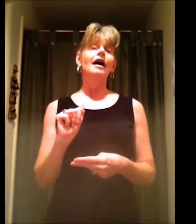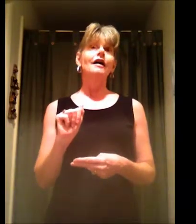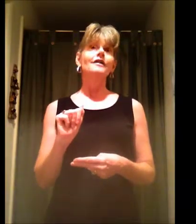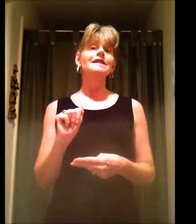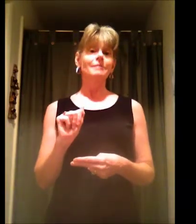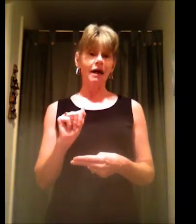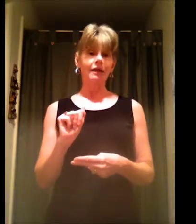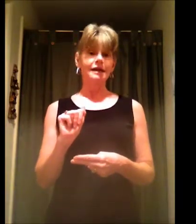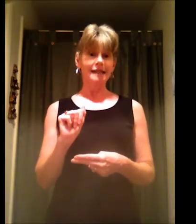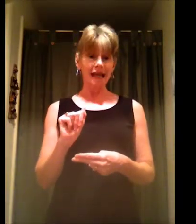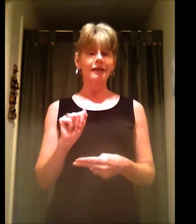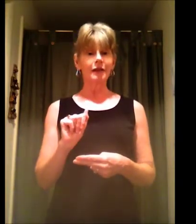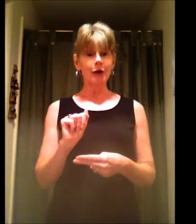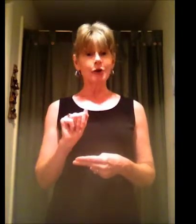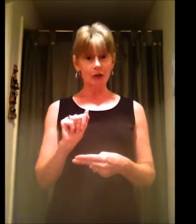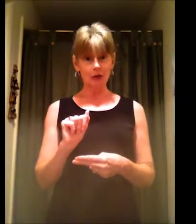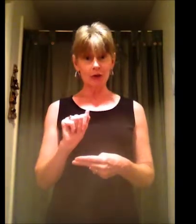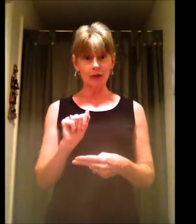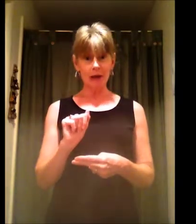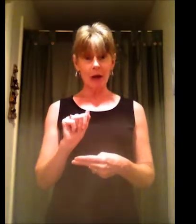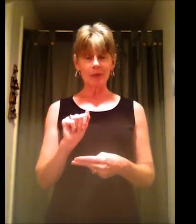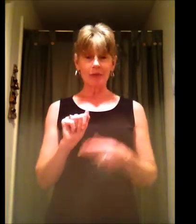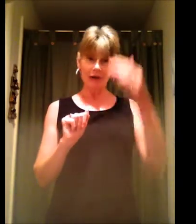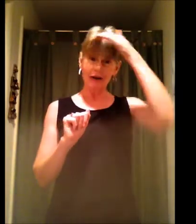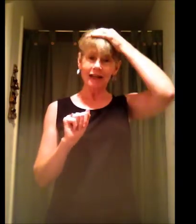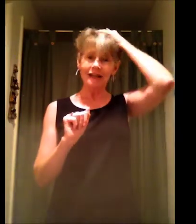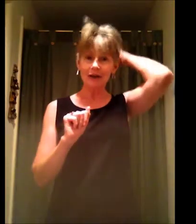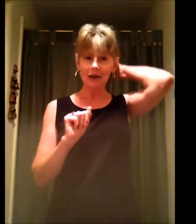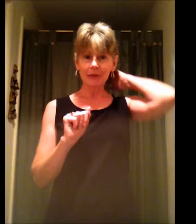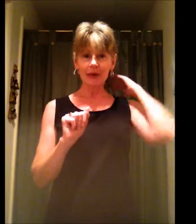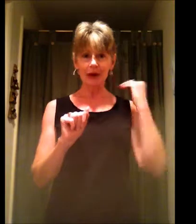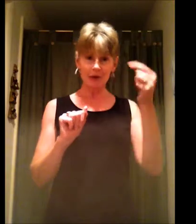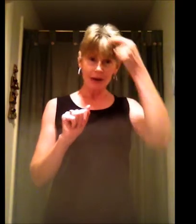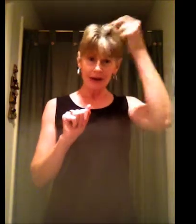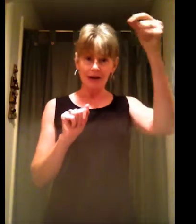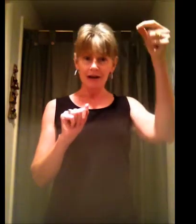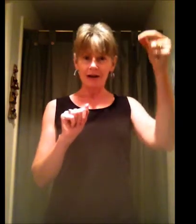of saying the letters as you spell. All right, so here we go.